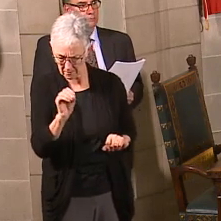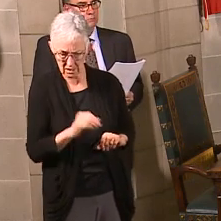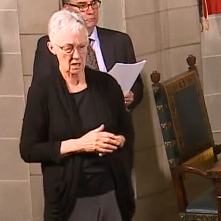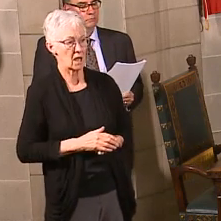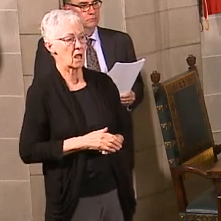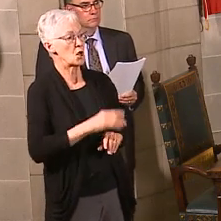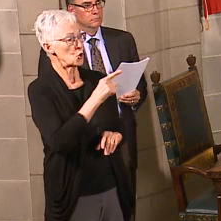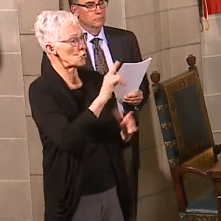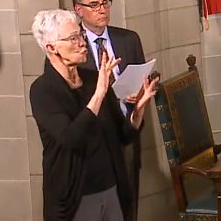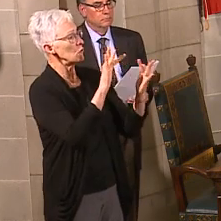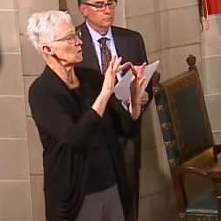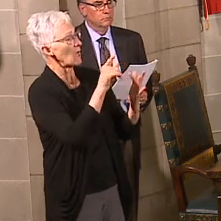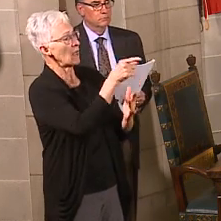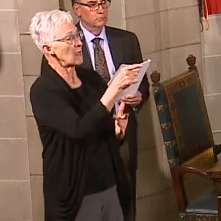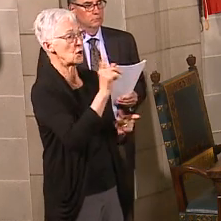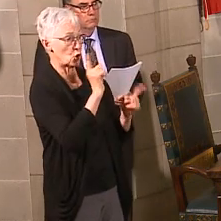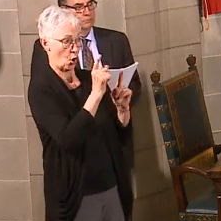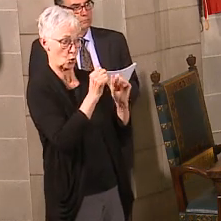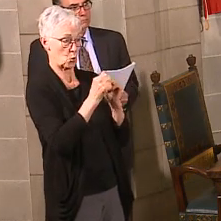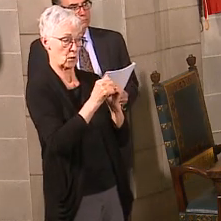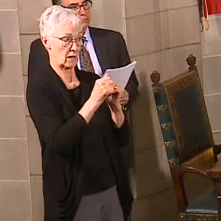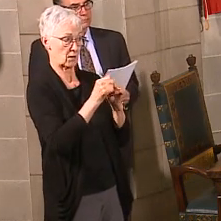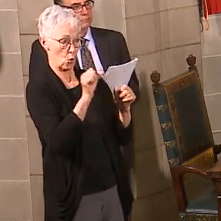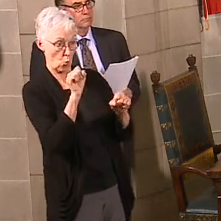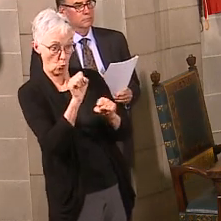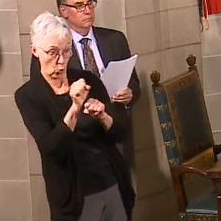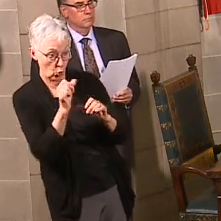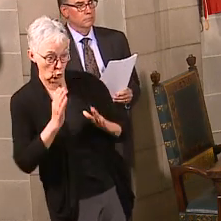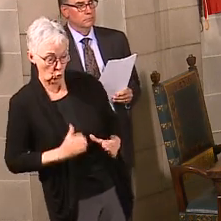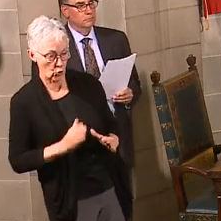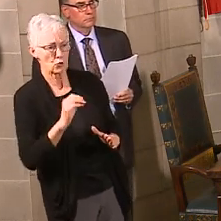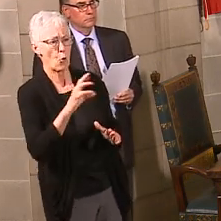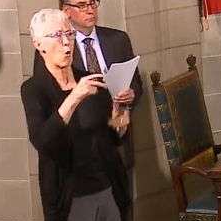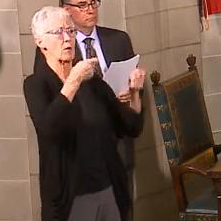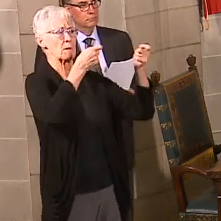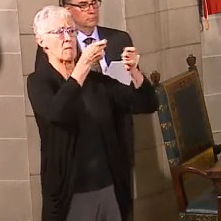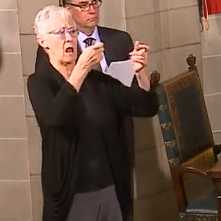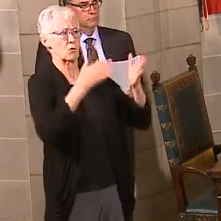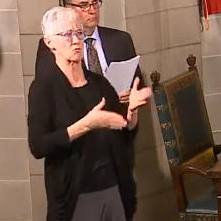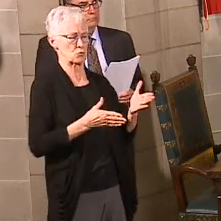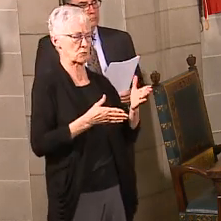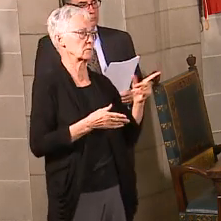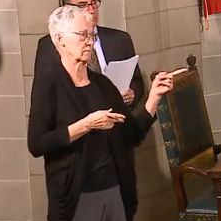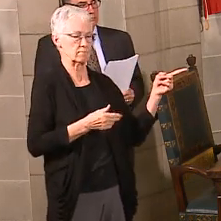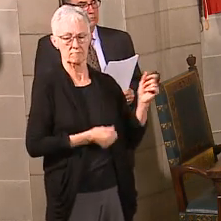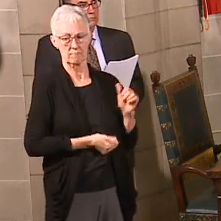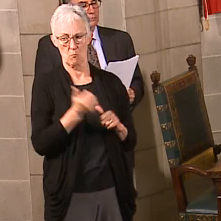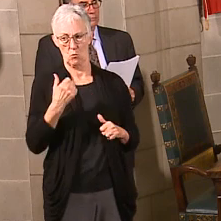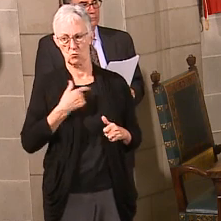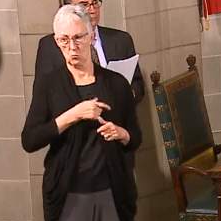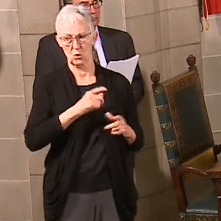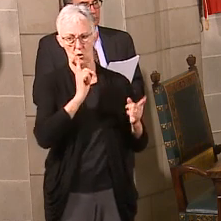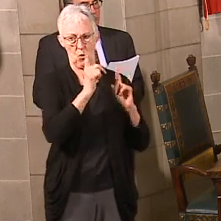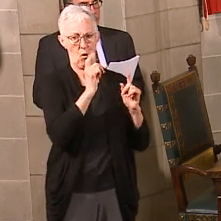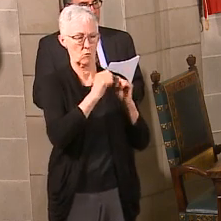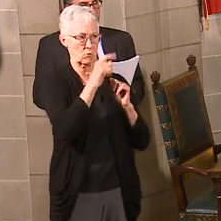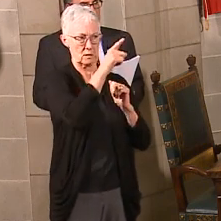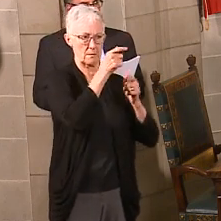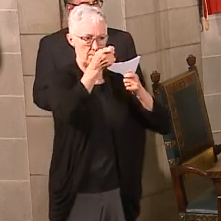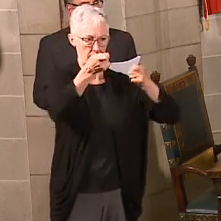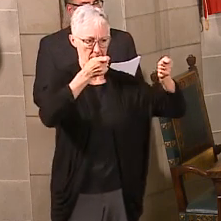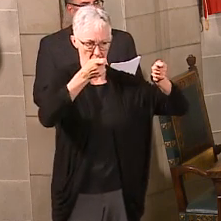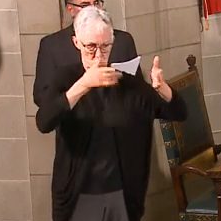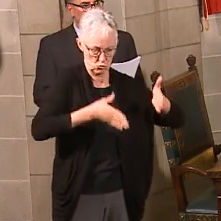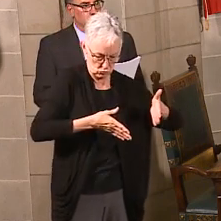of them, or only management? So the conversations we've had primarily have been with management, again, about working on best practices, though we have received